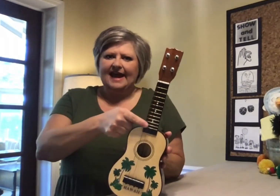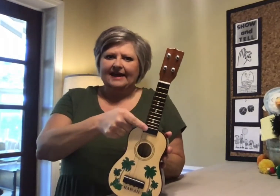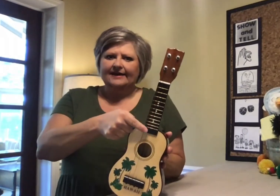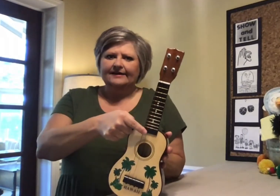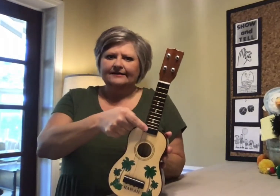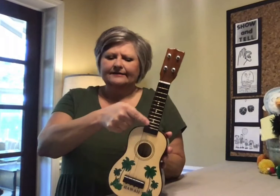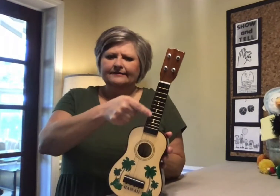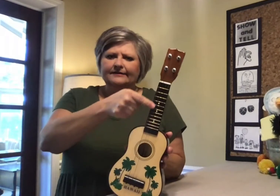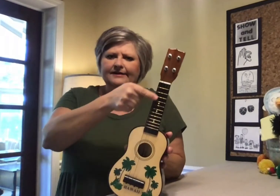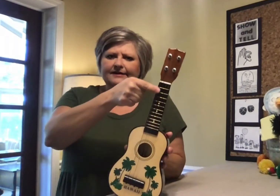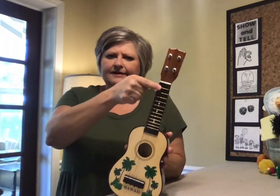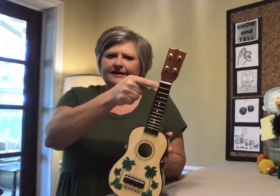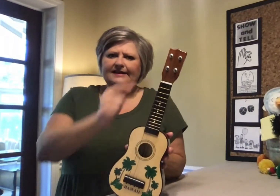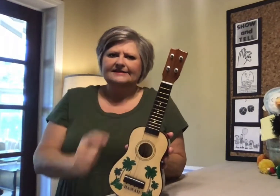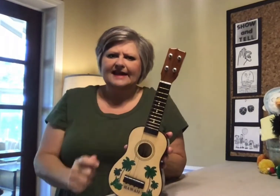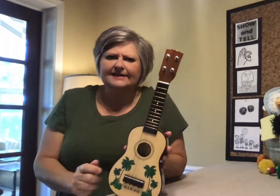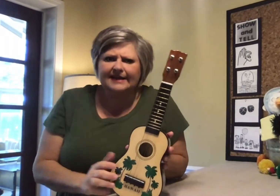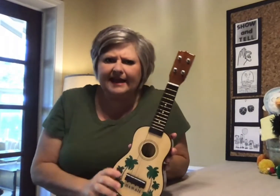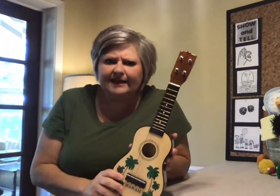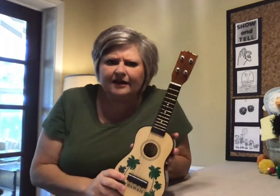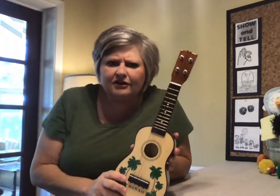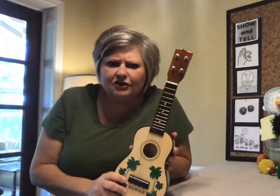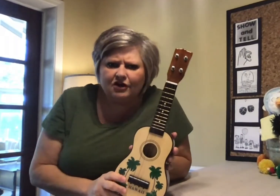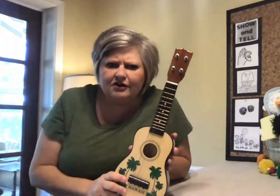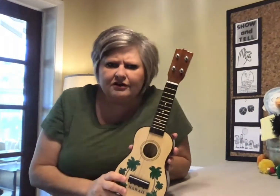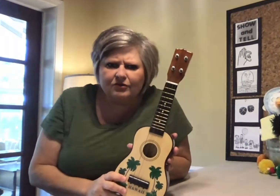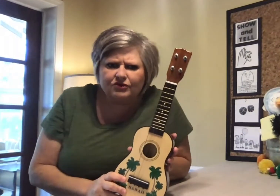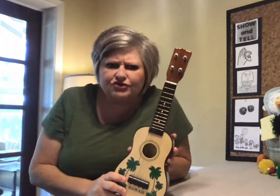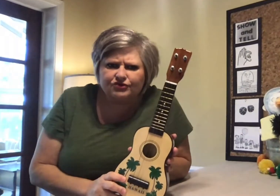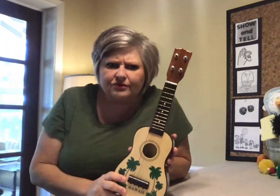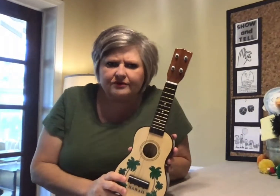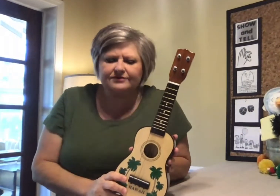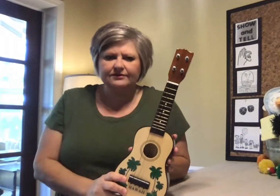neck. Is that neck long or short?